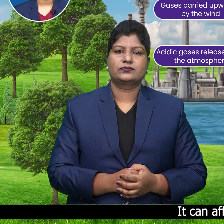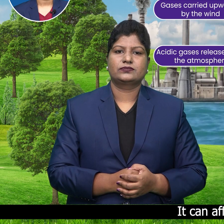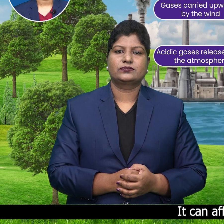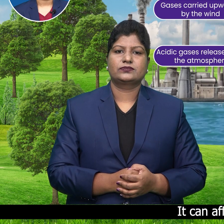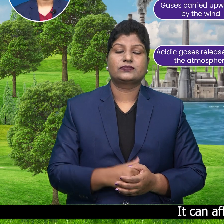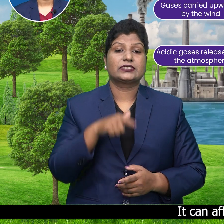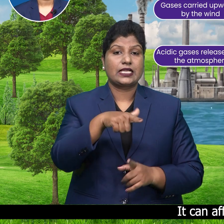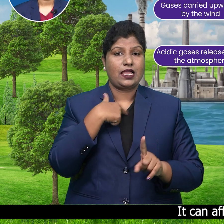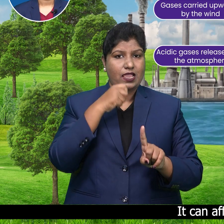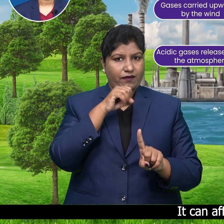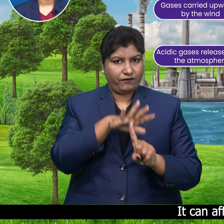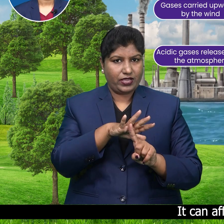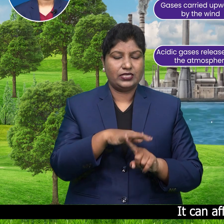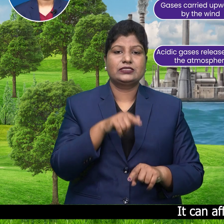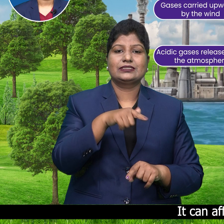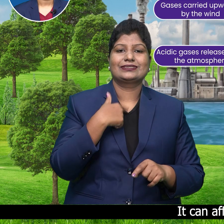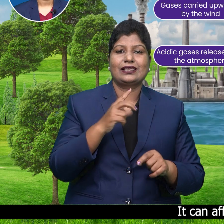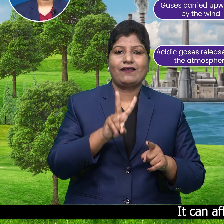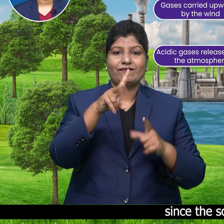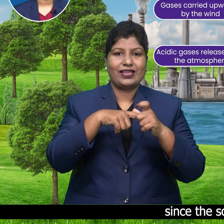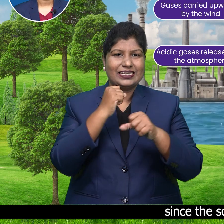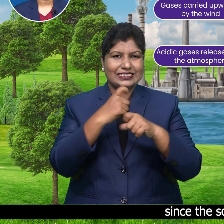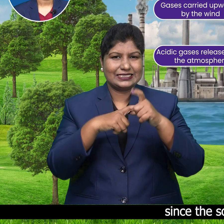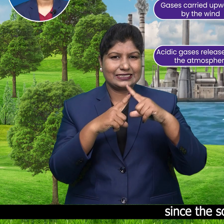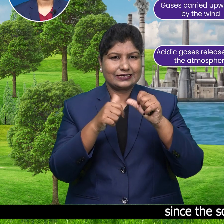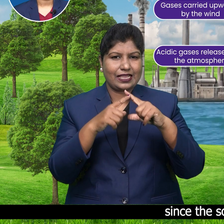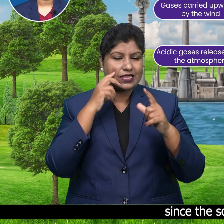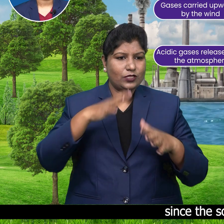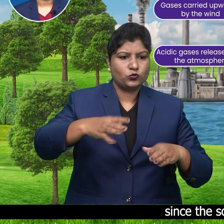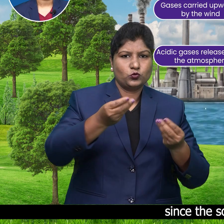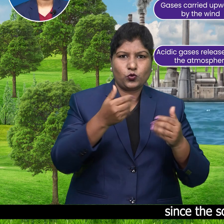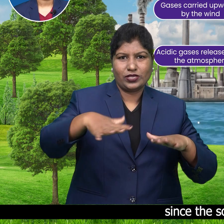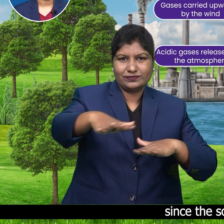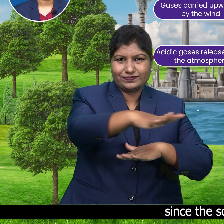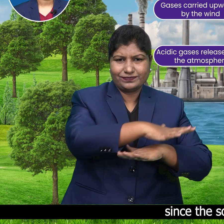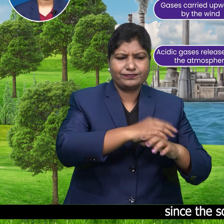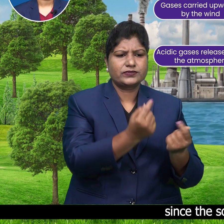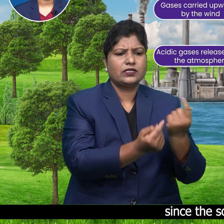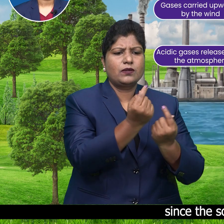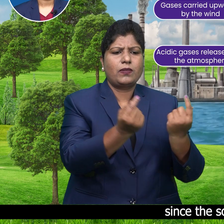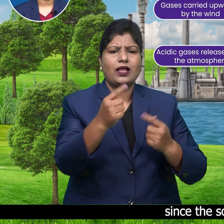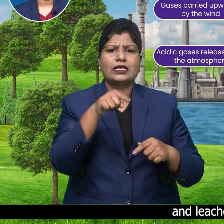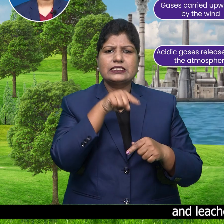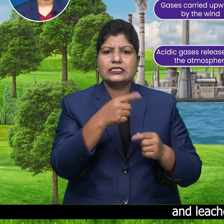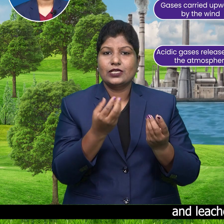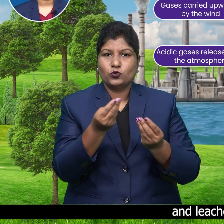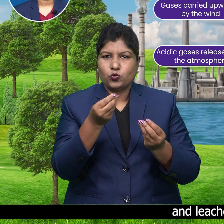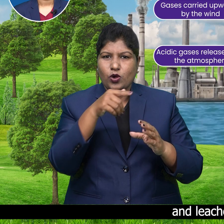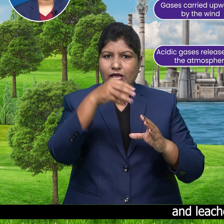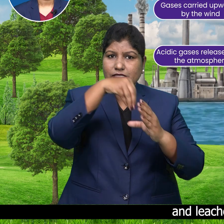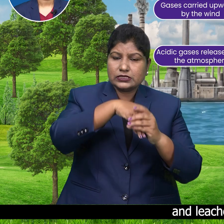It can affect vegetation since the soil becomes acidic